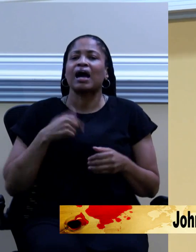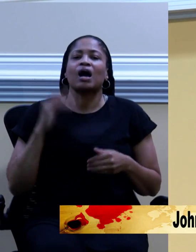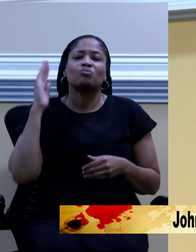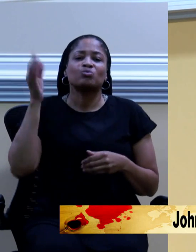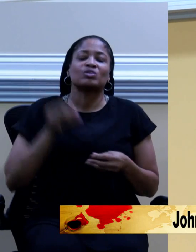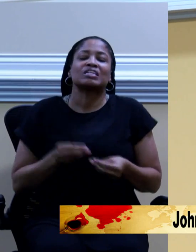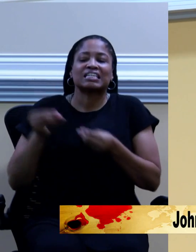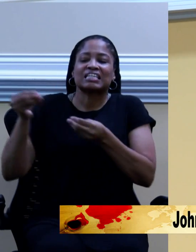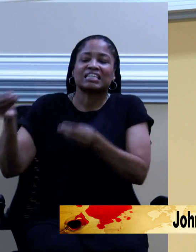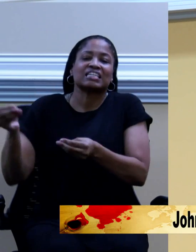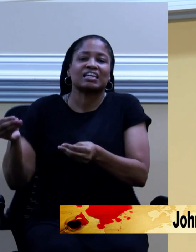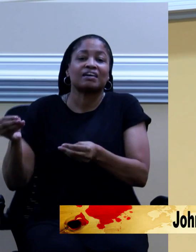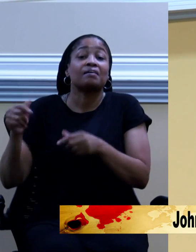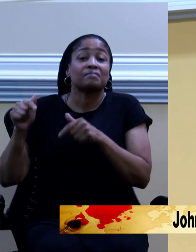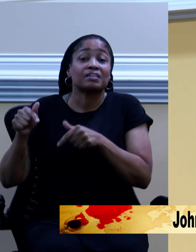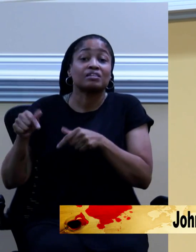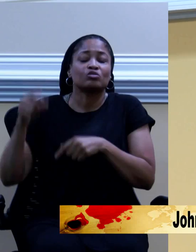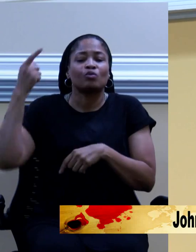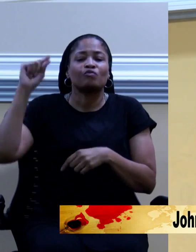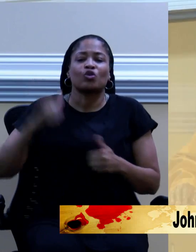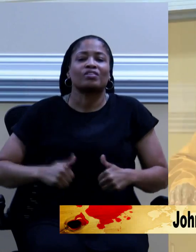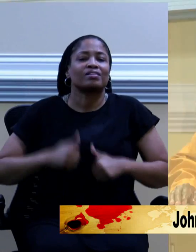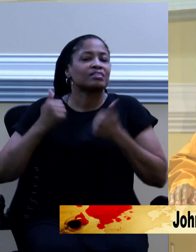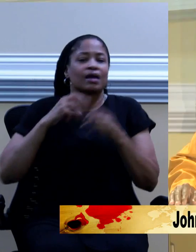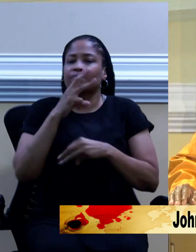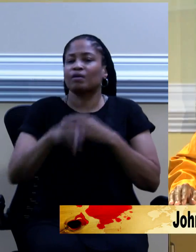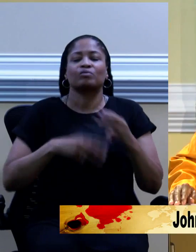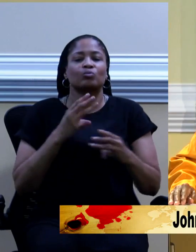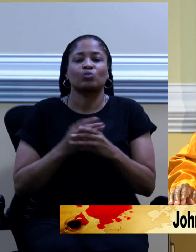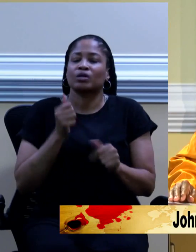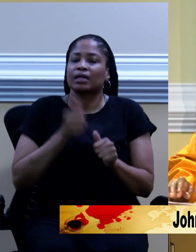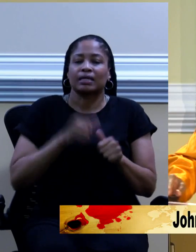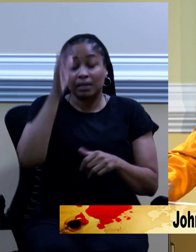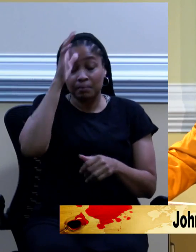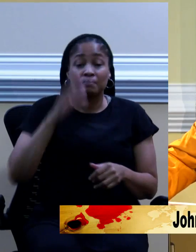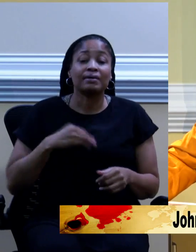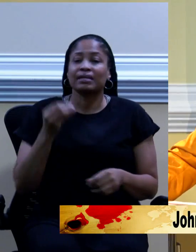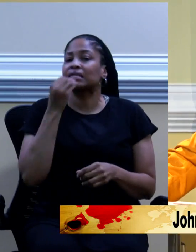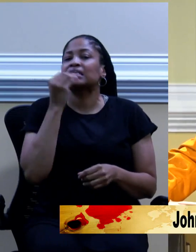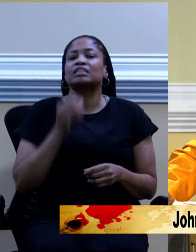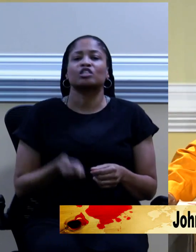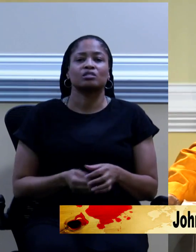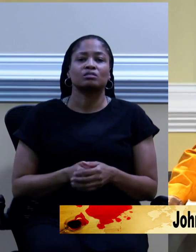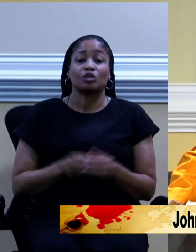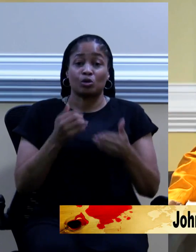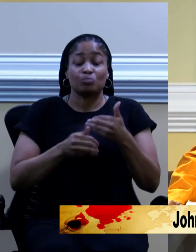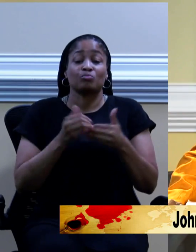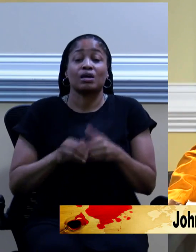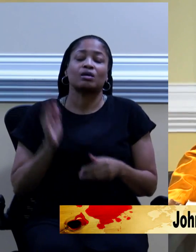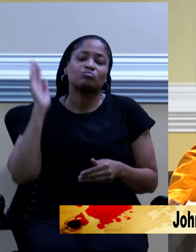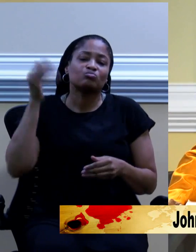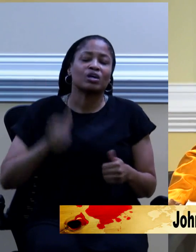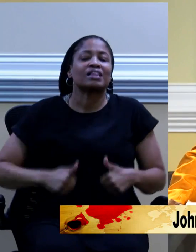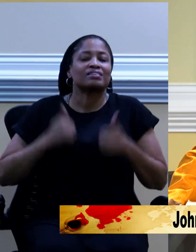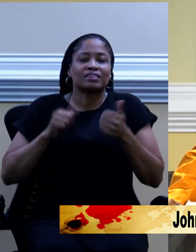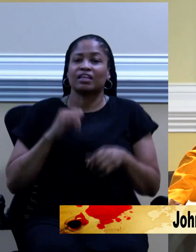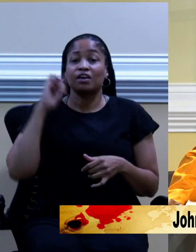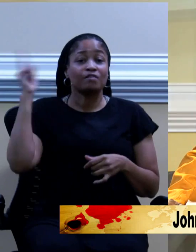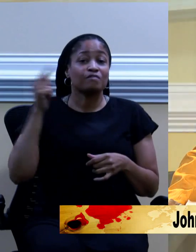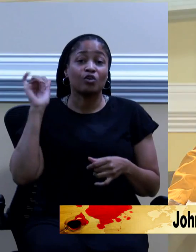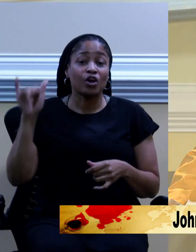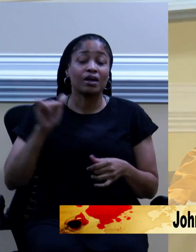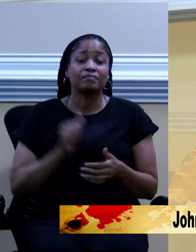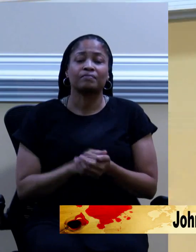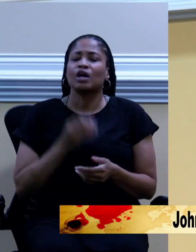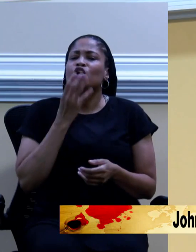world. He's a living bread. So any man eat of this bread, they're going to live forever, because the bread he's going to give them is his flesh. Go ahead and read.